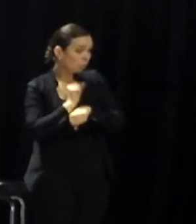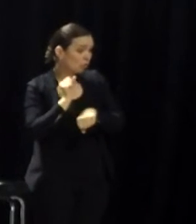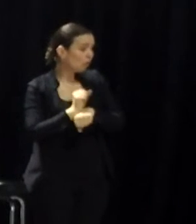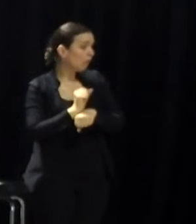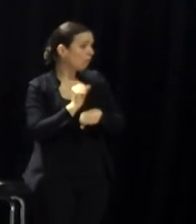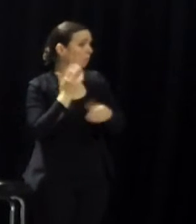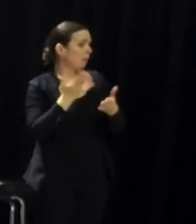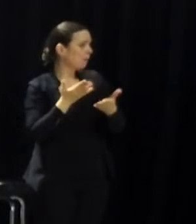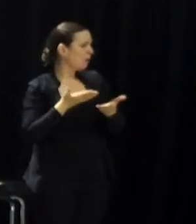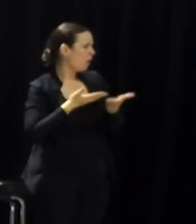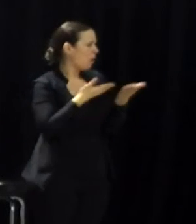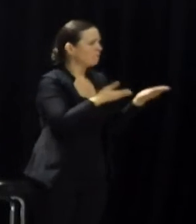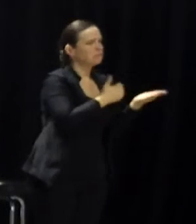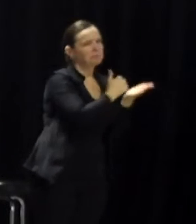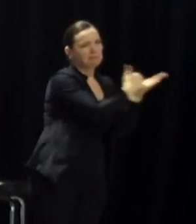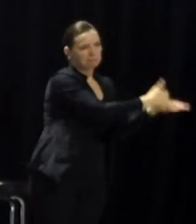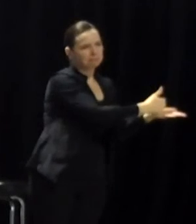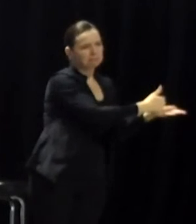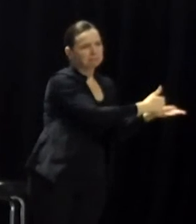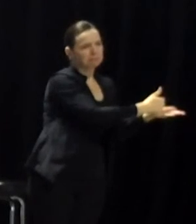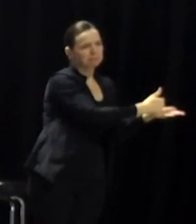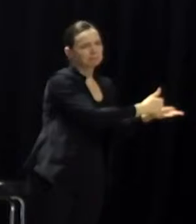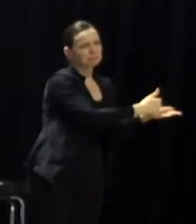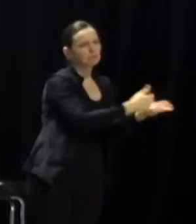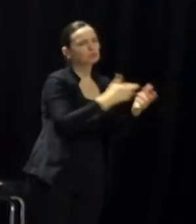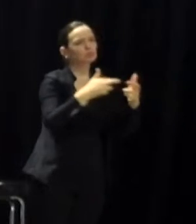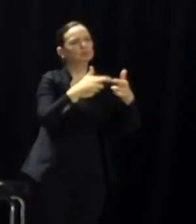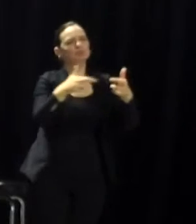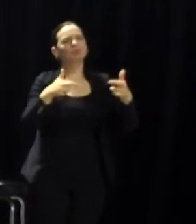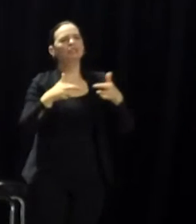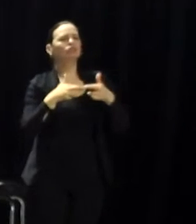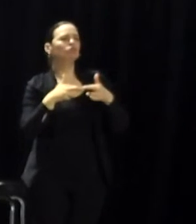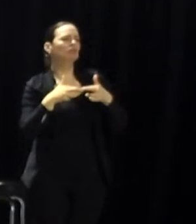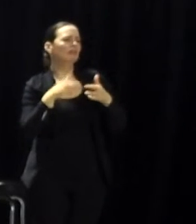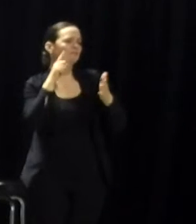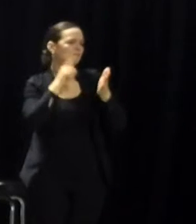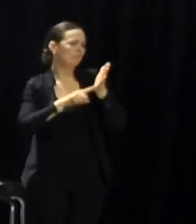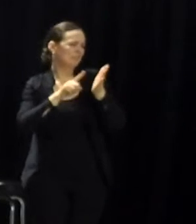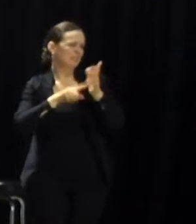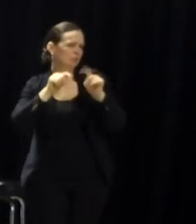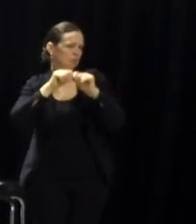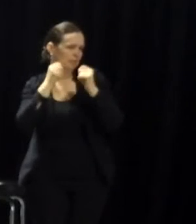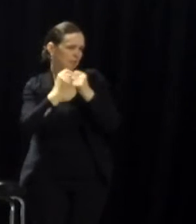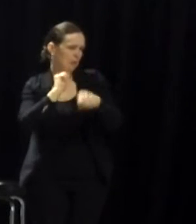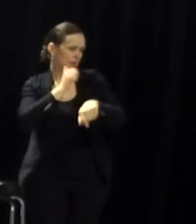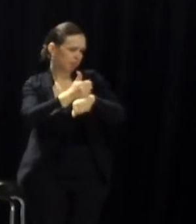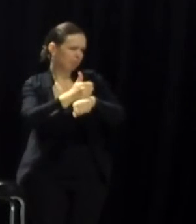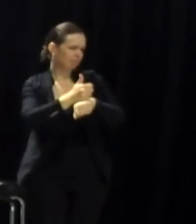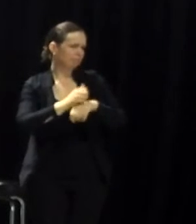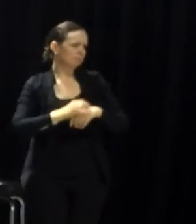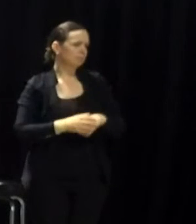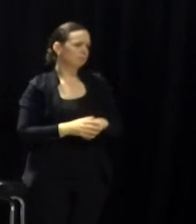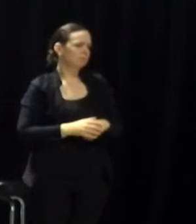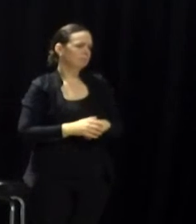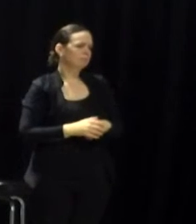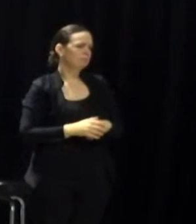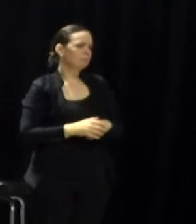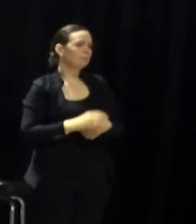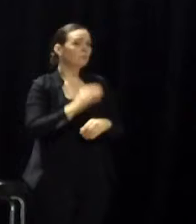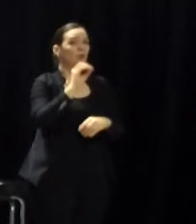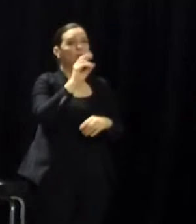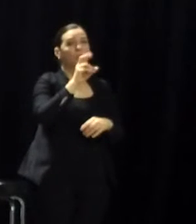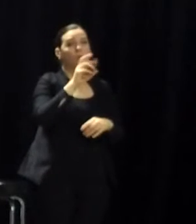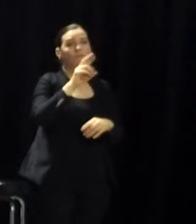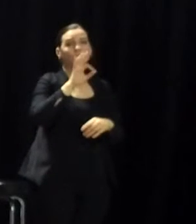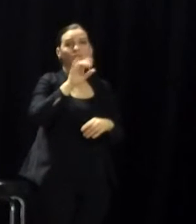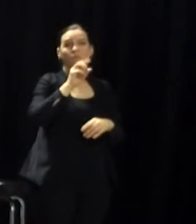what really would be kind of a regional investigation team. And then they would take overflow investigations as a shared service. So